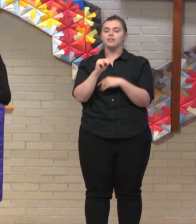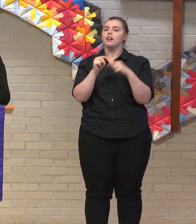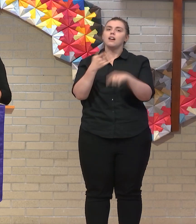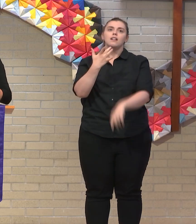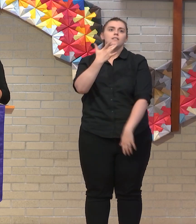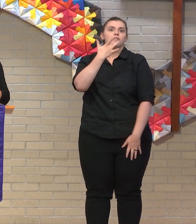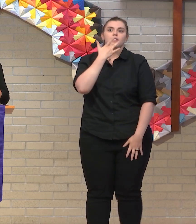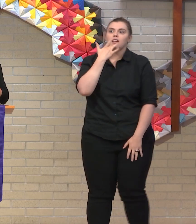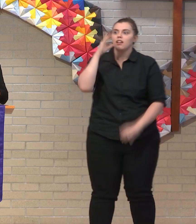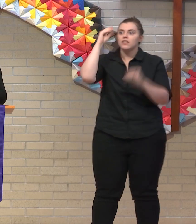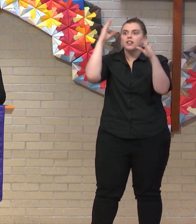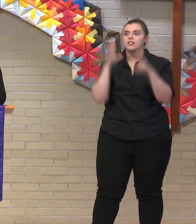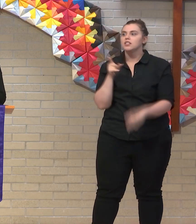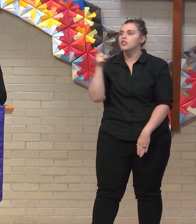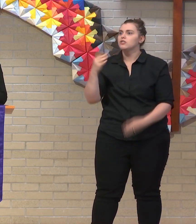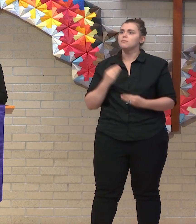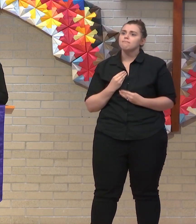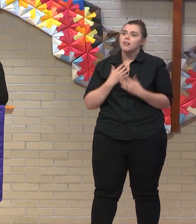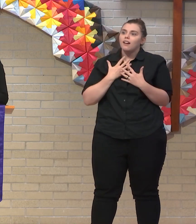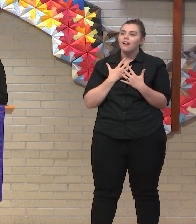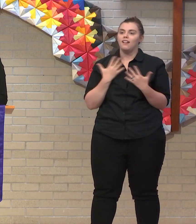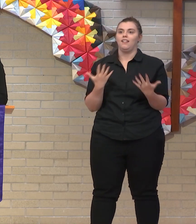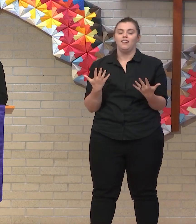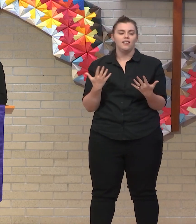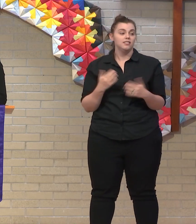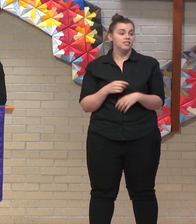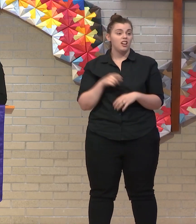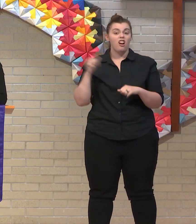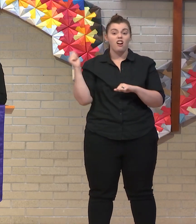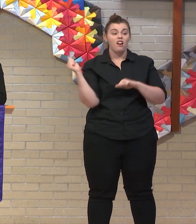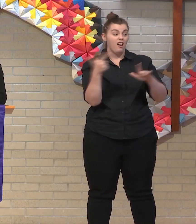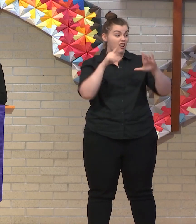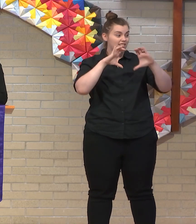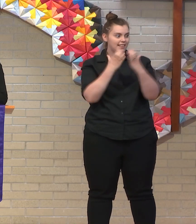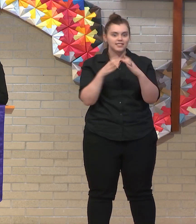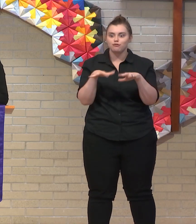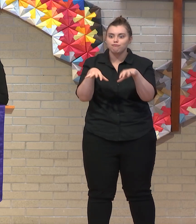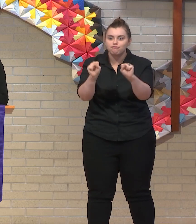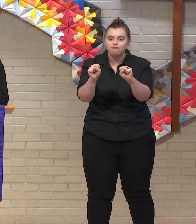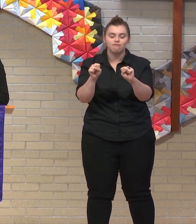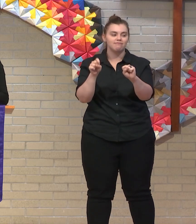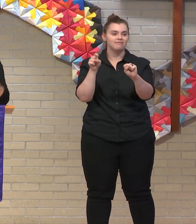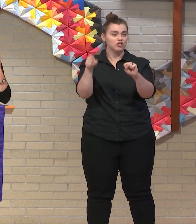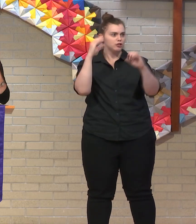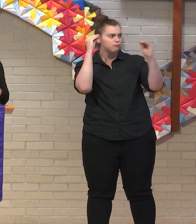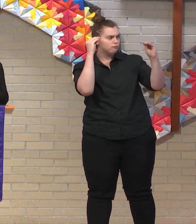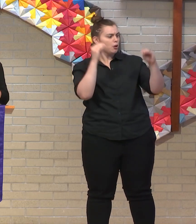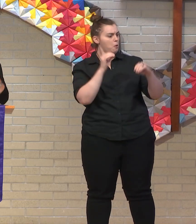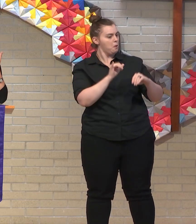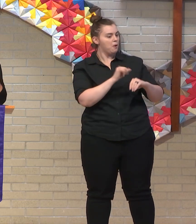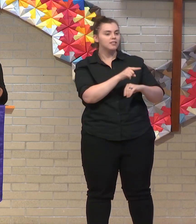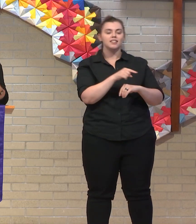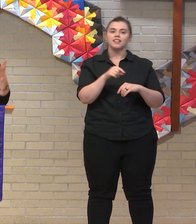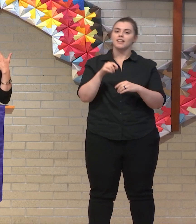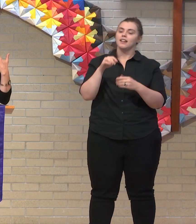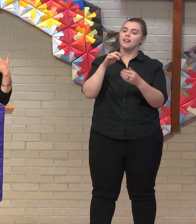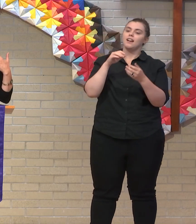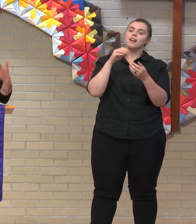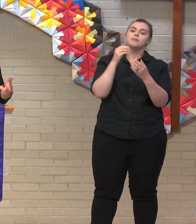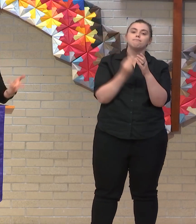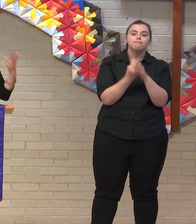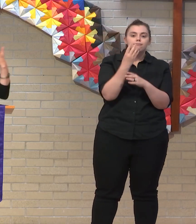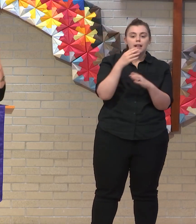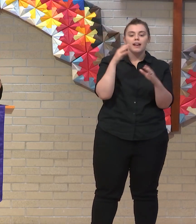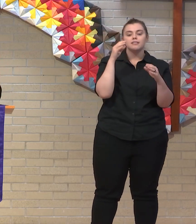Ori's favorite teacher and inspiration. Ori took every class Dr. Whitmer taught: botany,